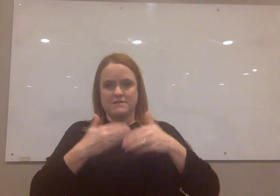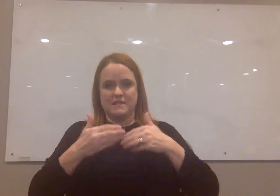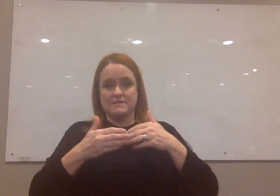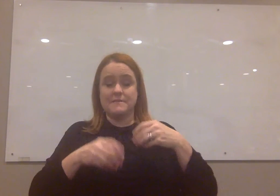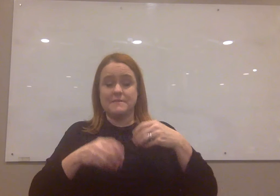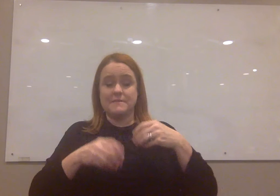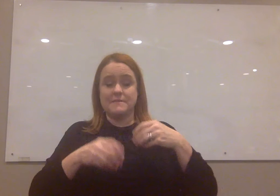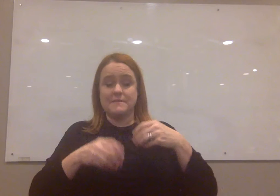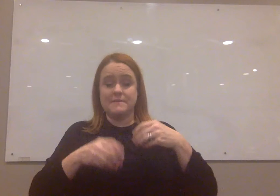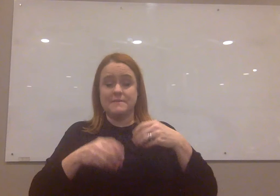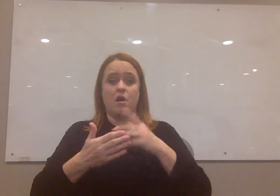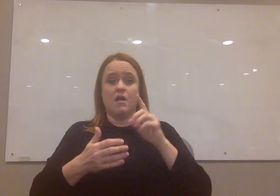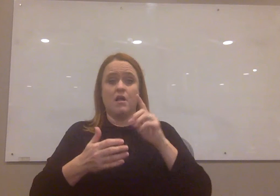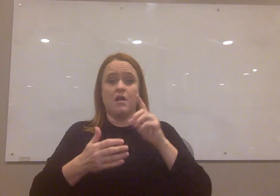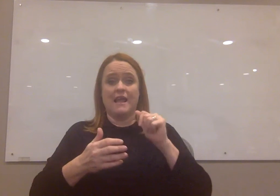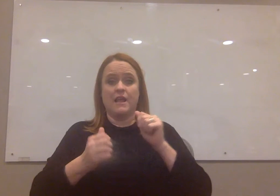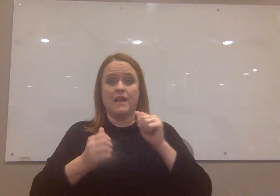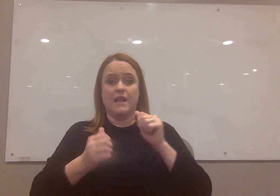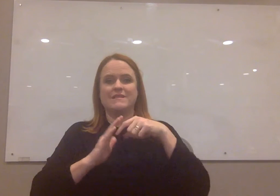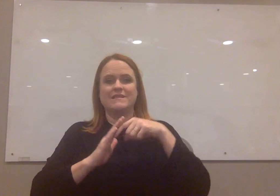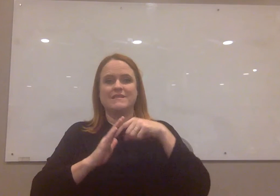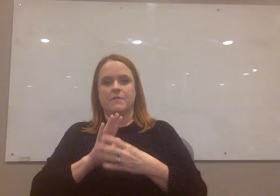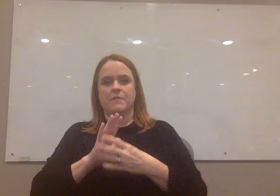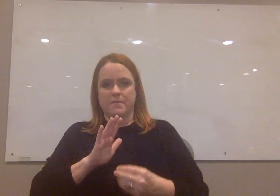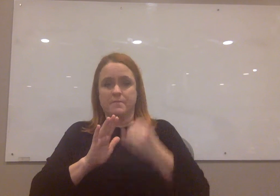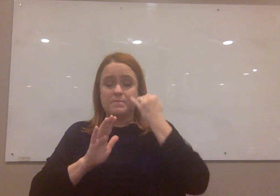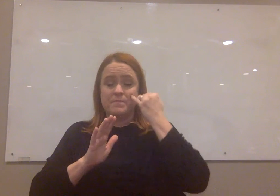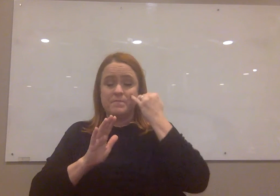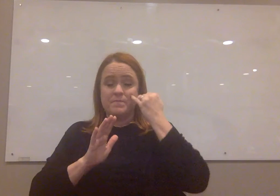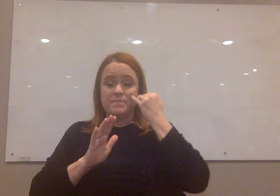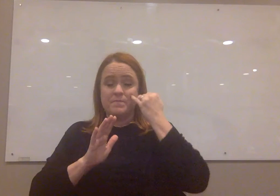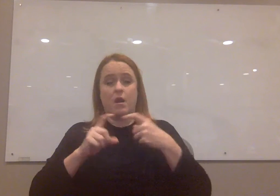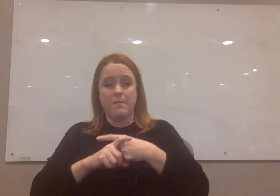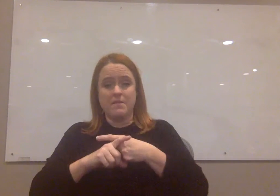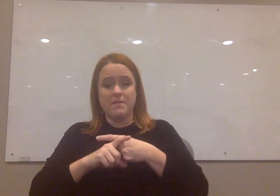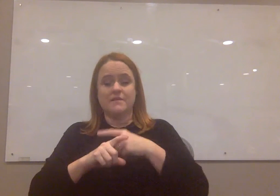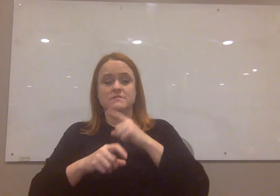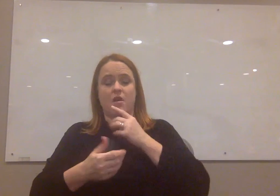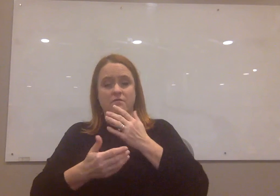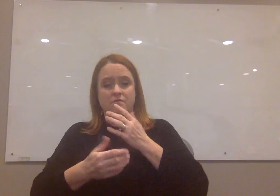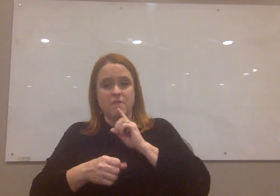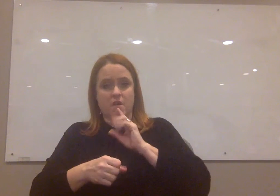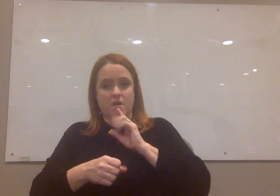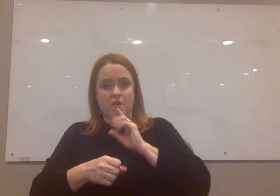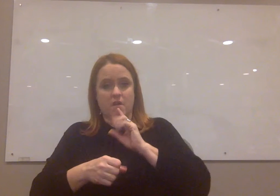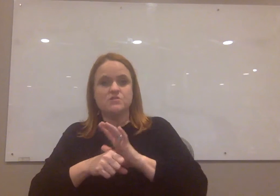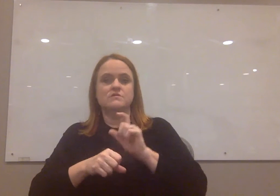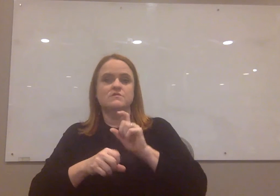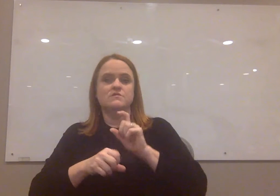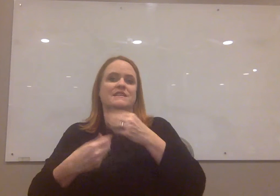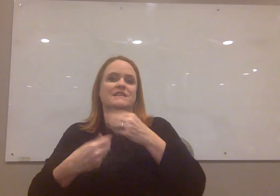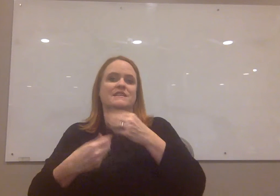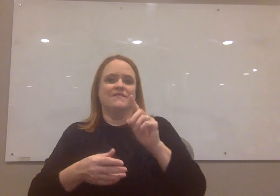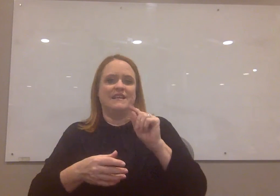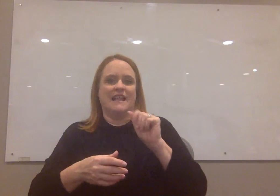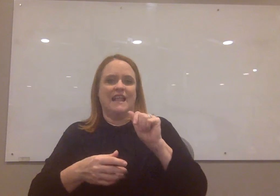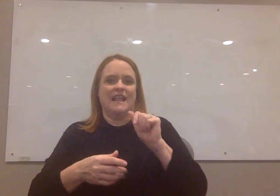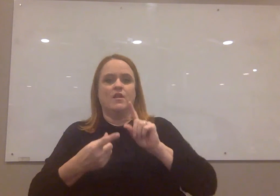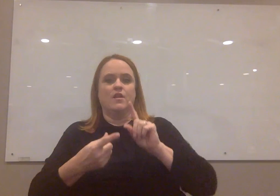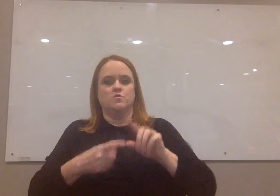to do complex queries or transformations, you actually have to give your data to the ETS process. But the way it